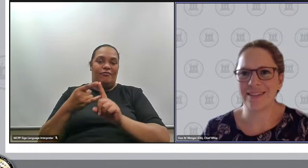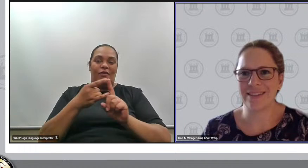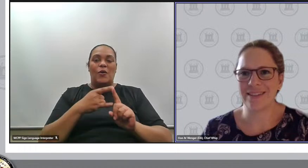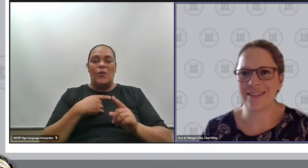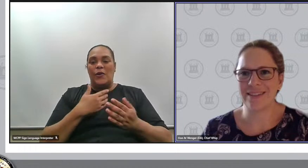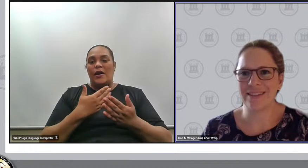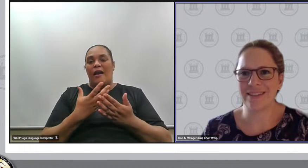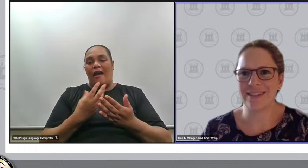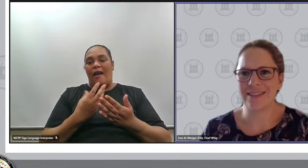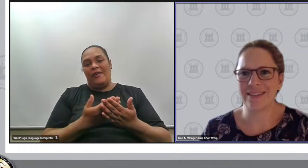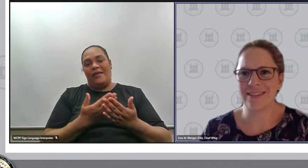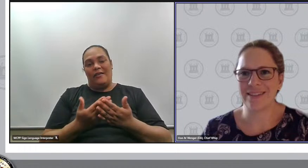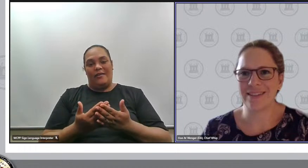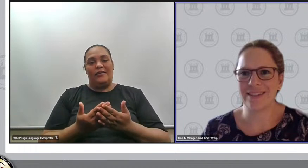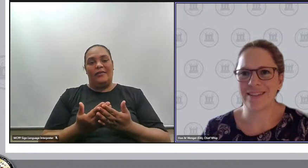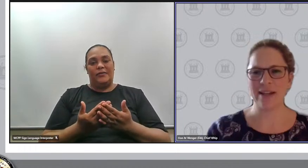have